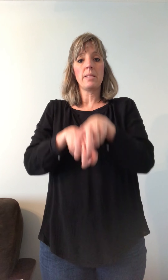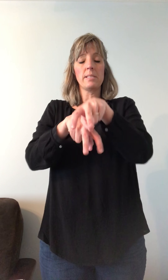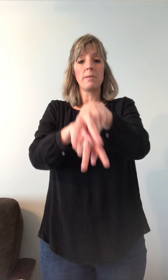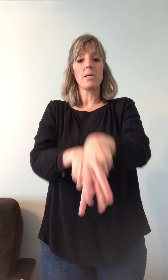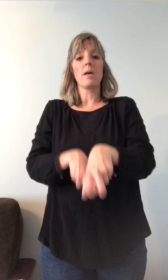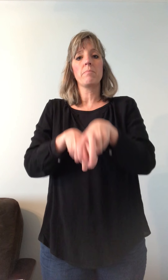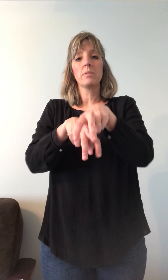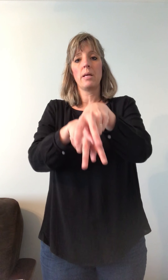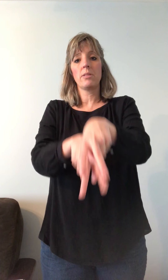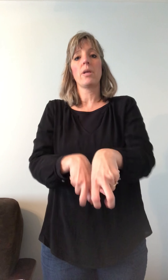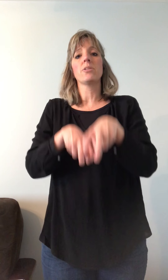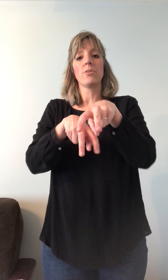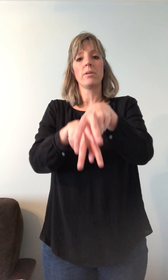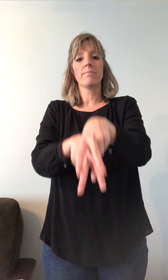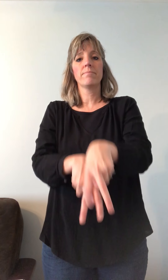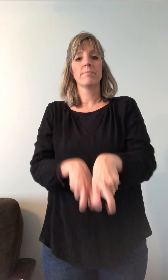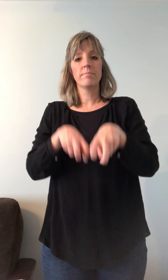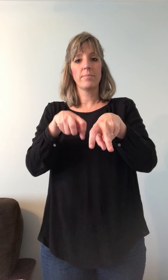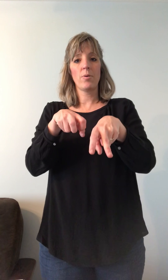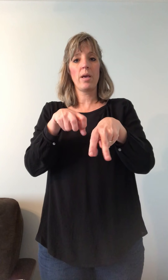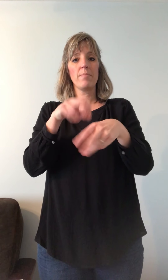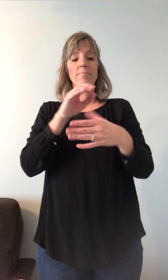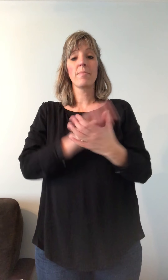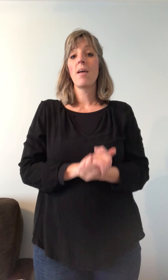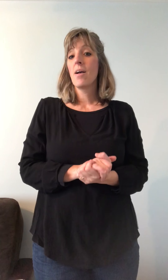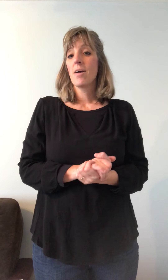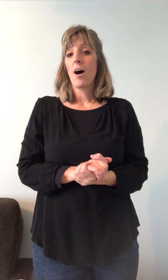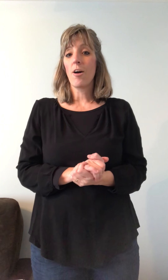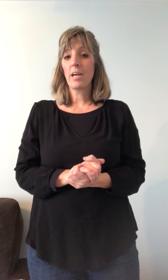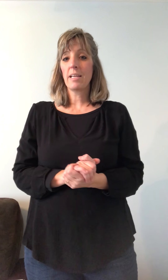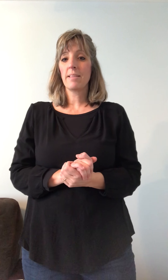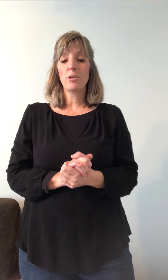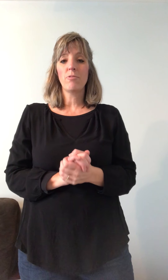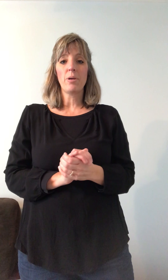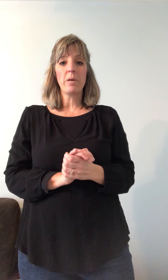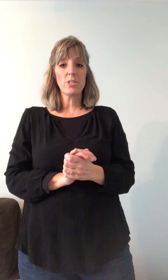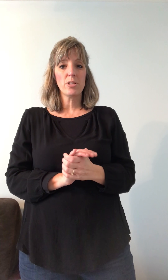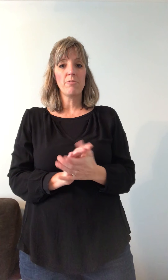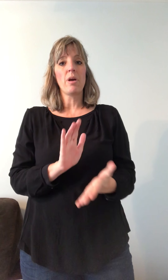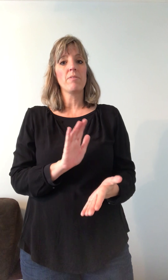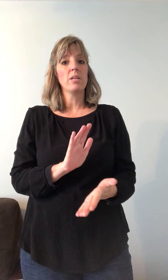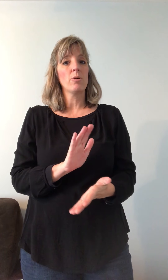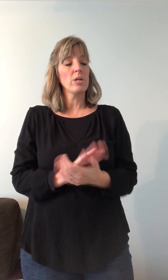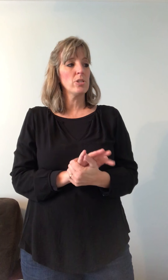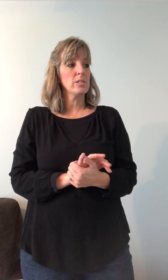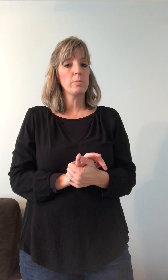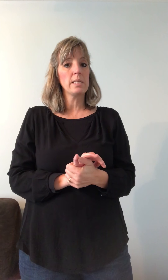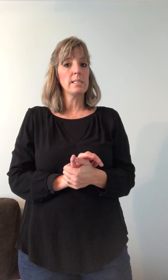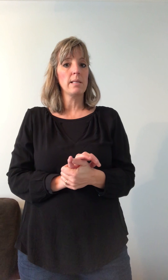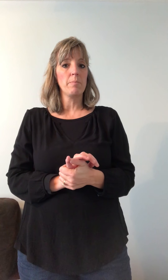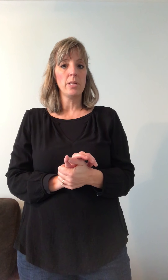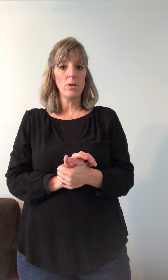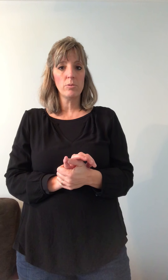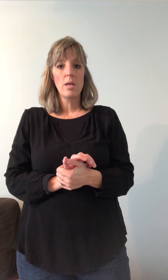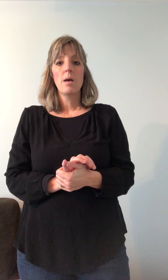the same time like they're cantering, okay? All right, thank you very much. If you have any questions, please let me know. My